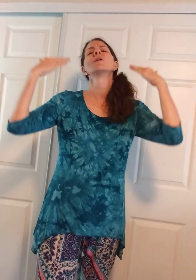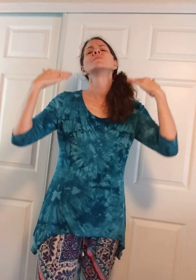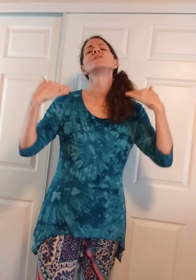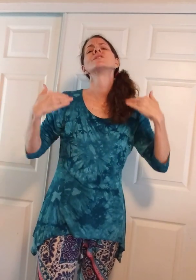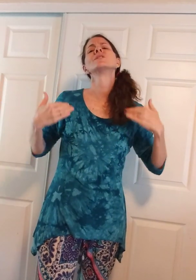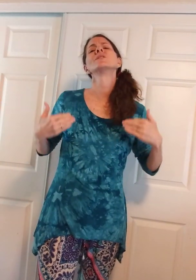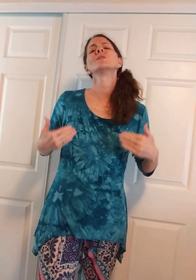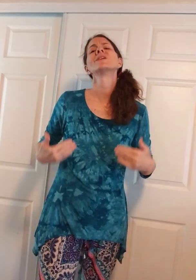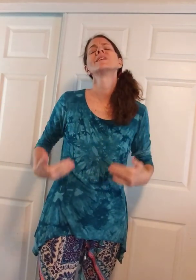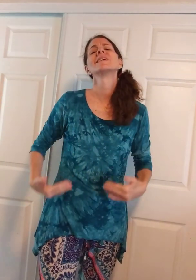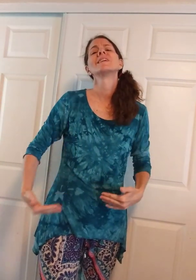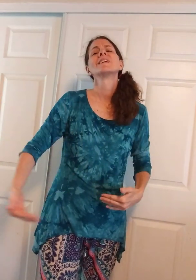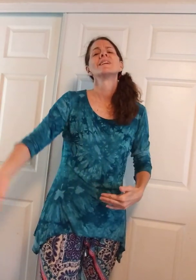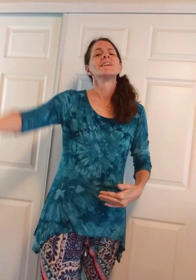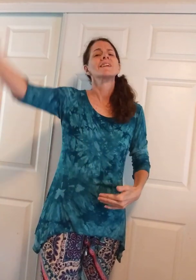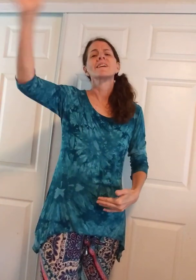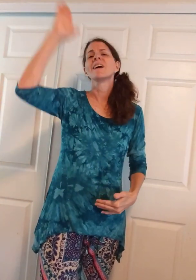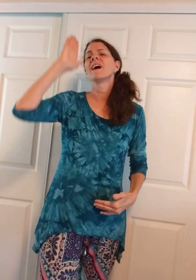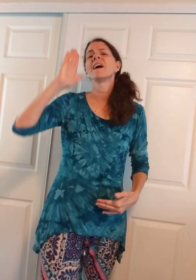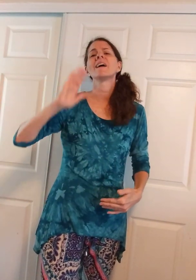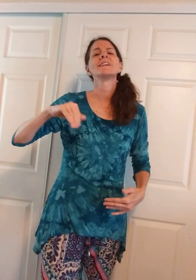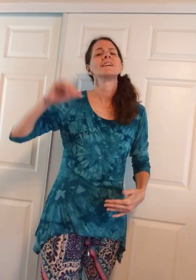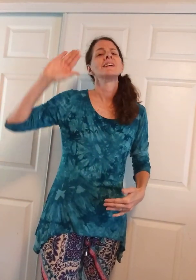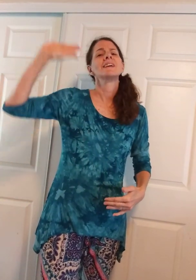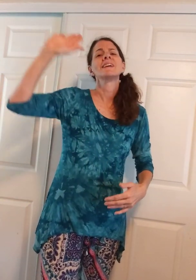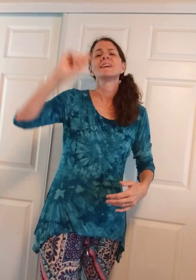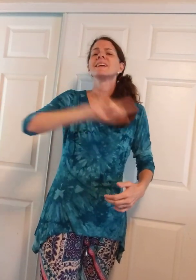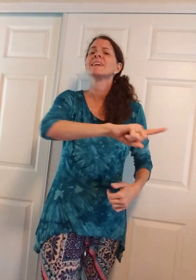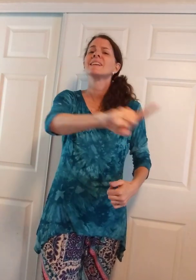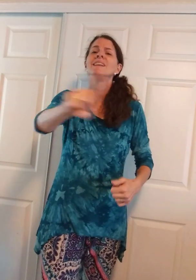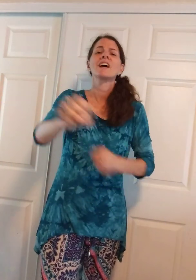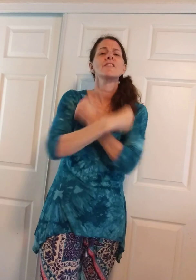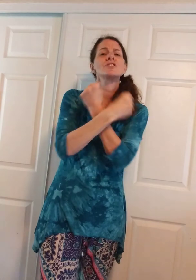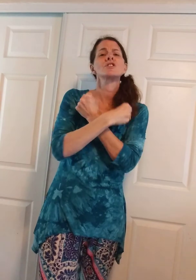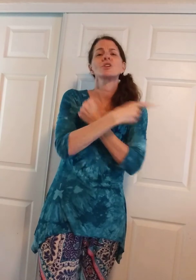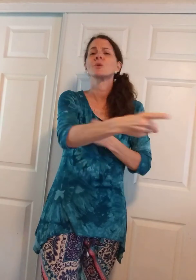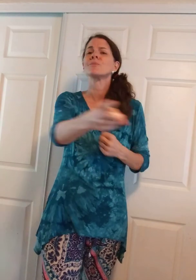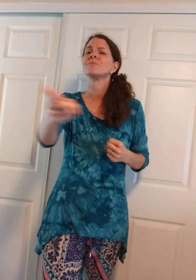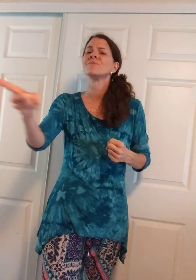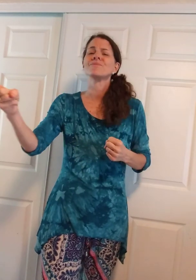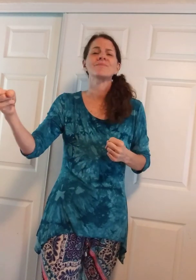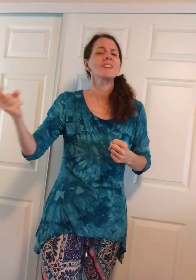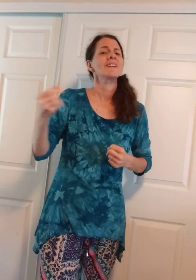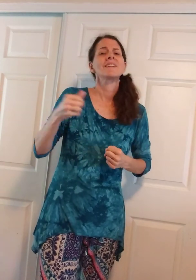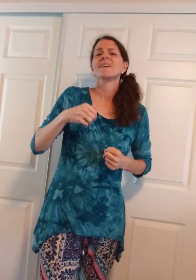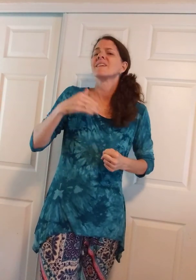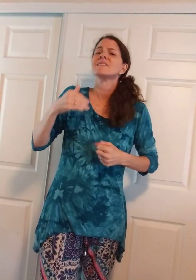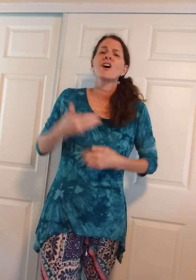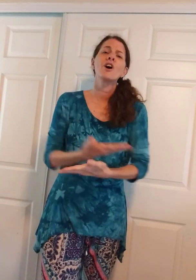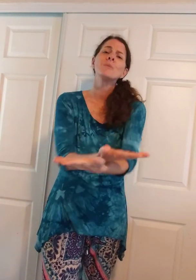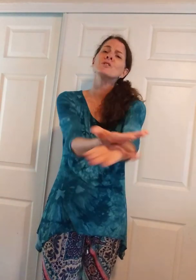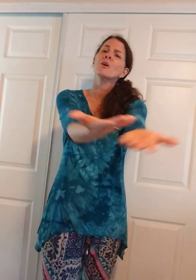to the altar, the Father's arms are